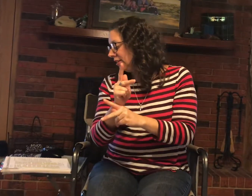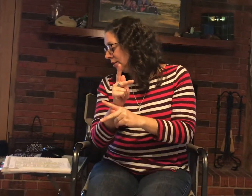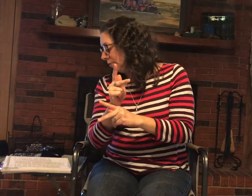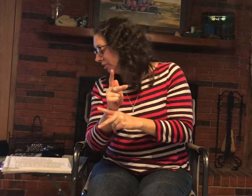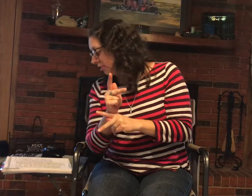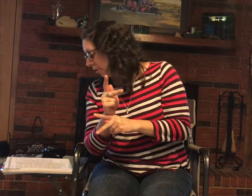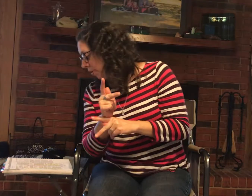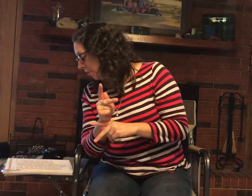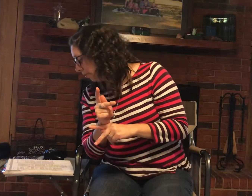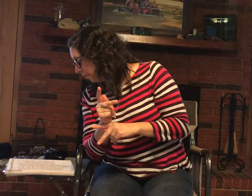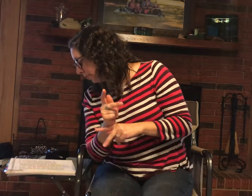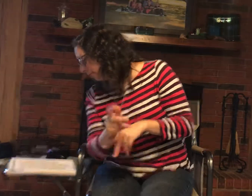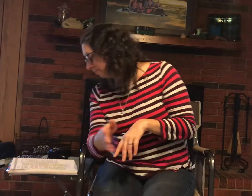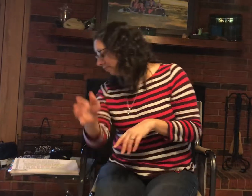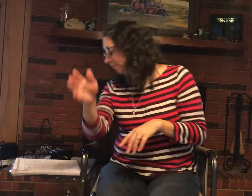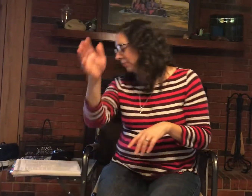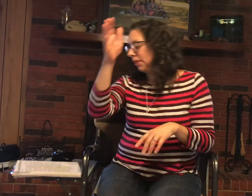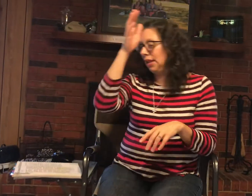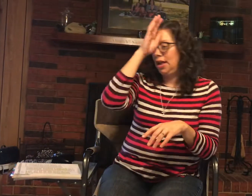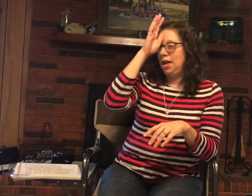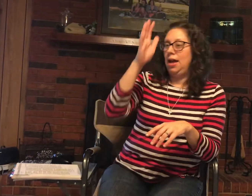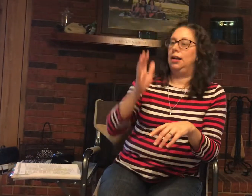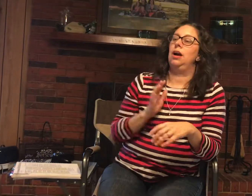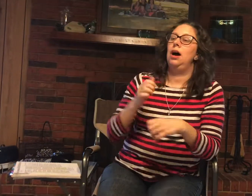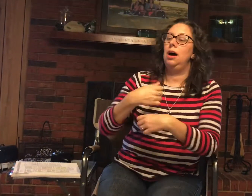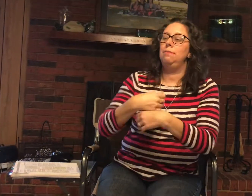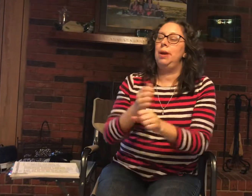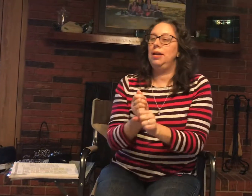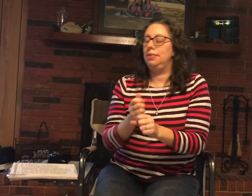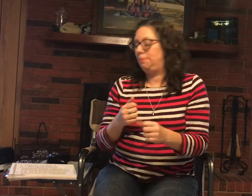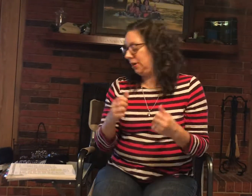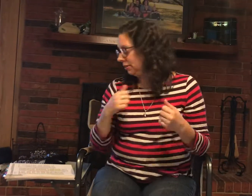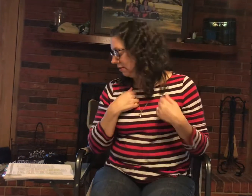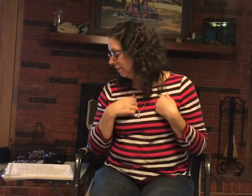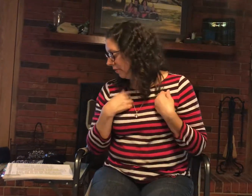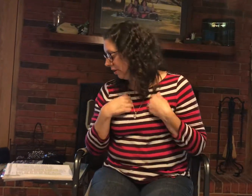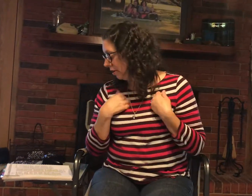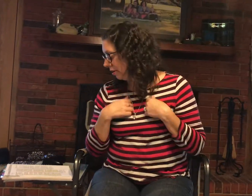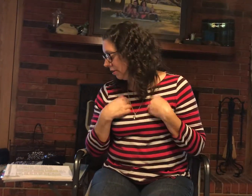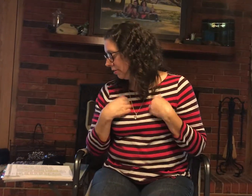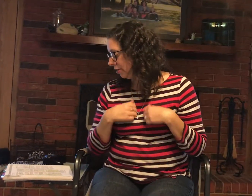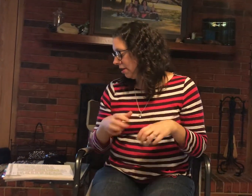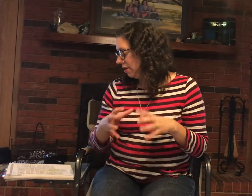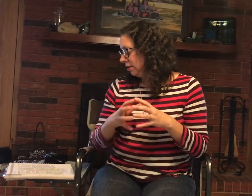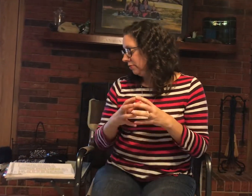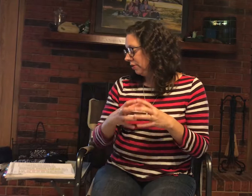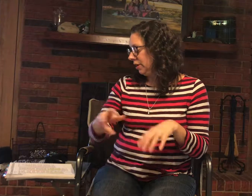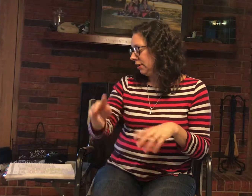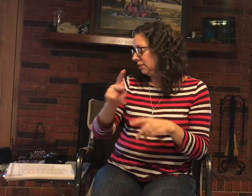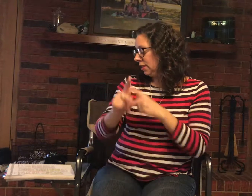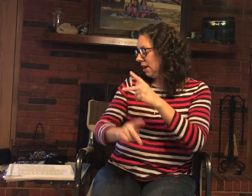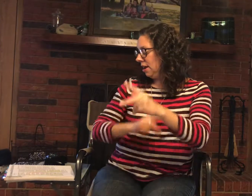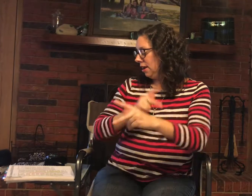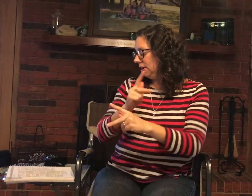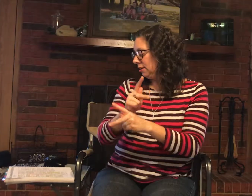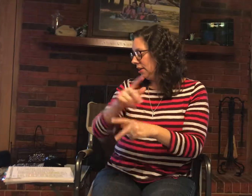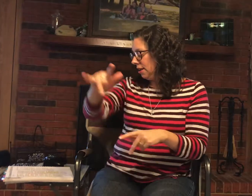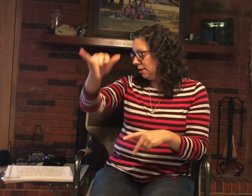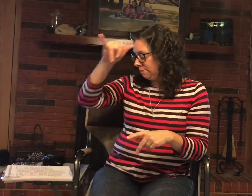was so. And God made the beasts of the earth after his kind, and